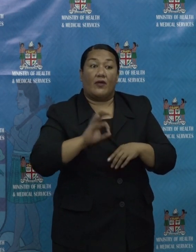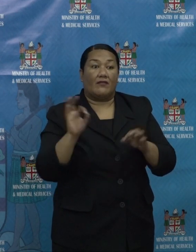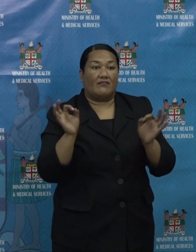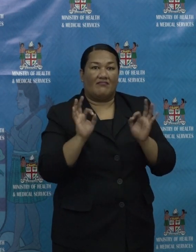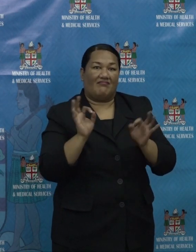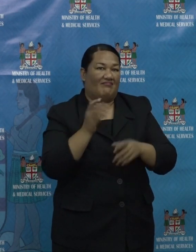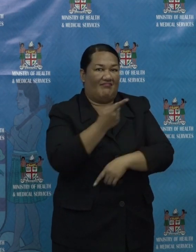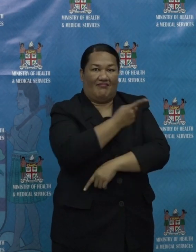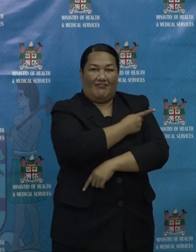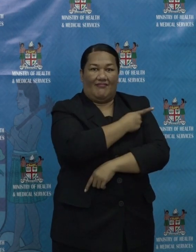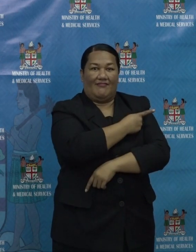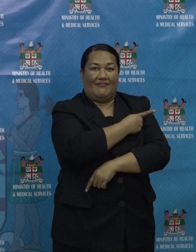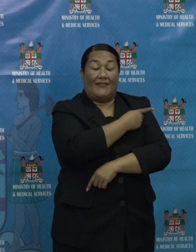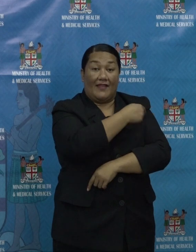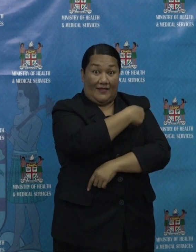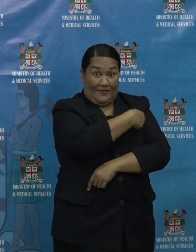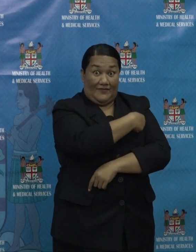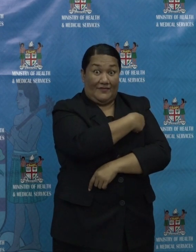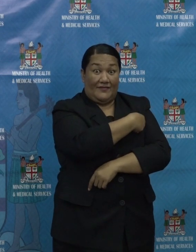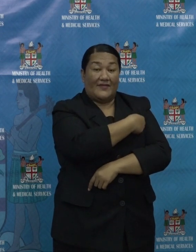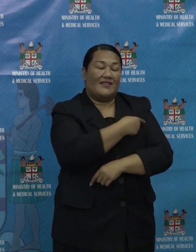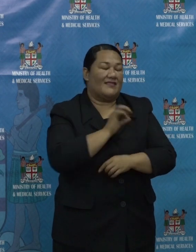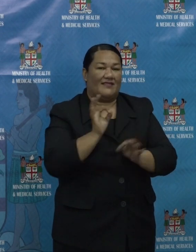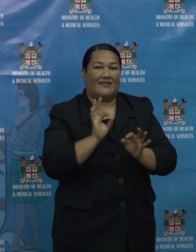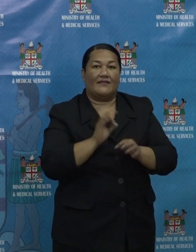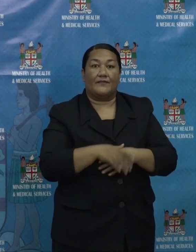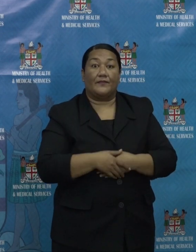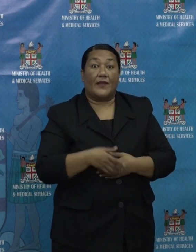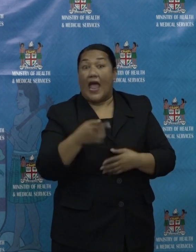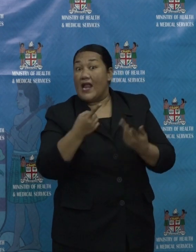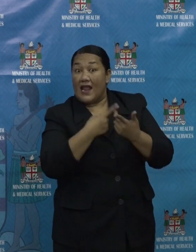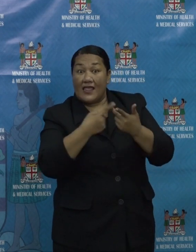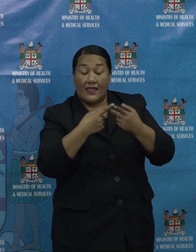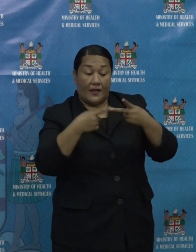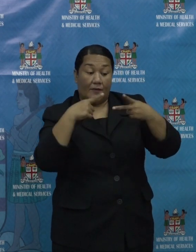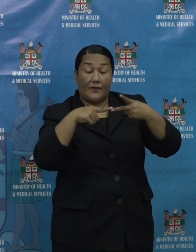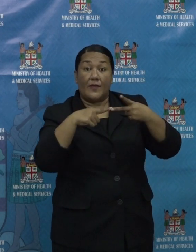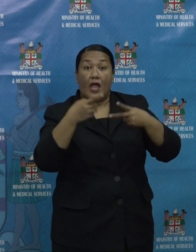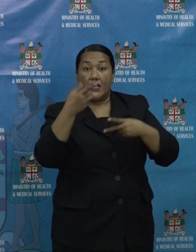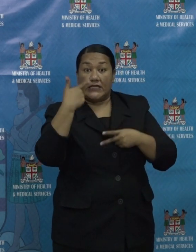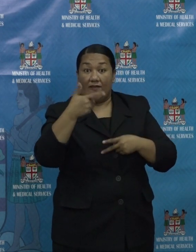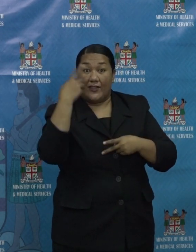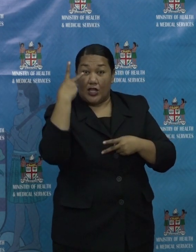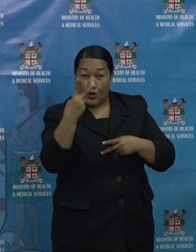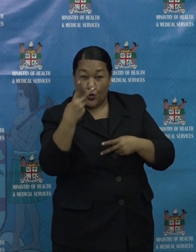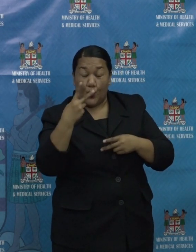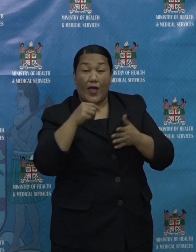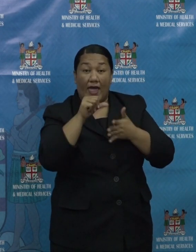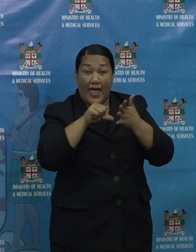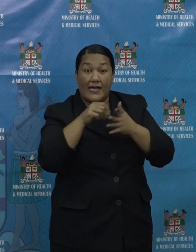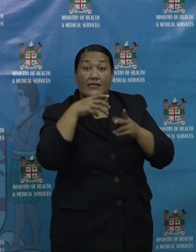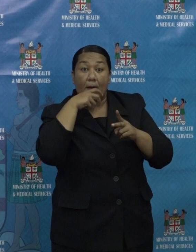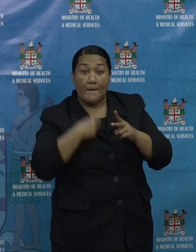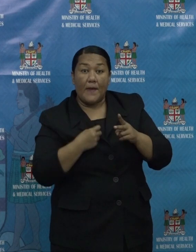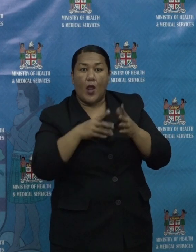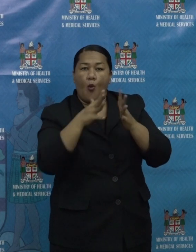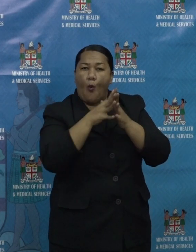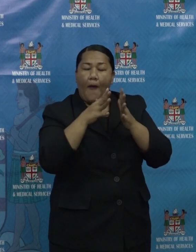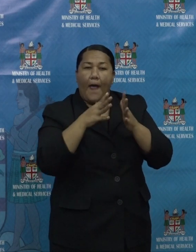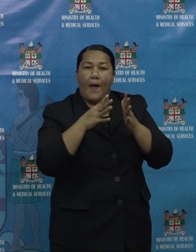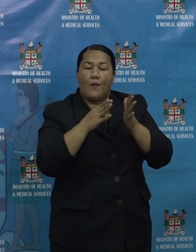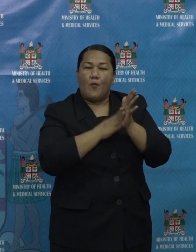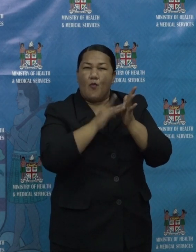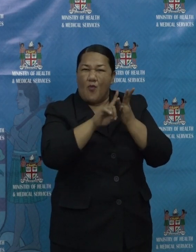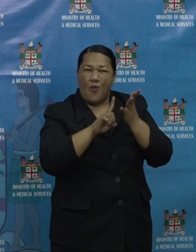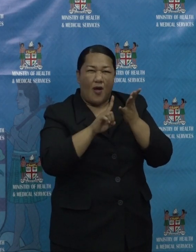second COVID-19 death to report is a 72-year-old man from Munikoso who died at home on the 23rd of July. He was